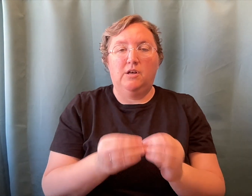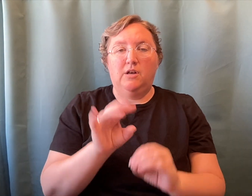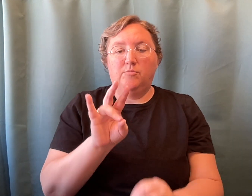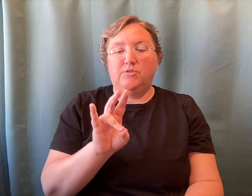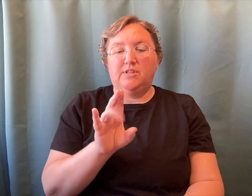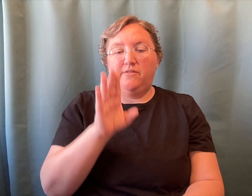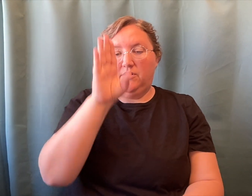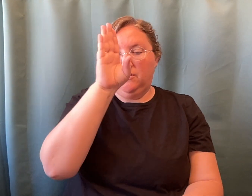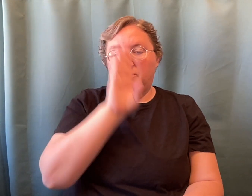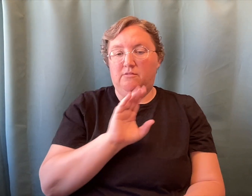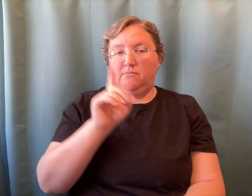Number 7.